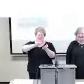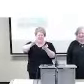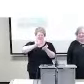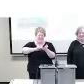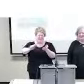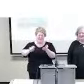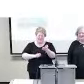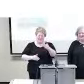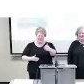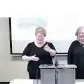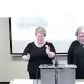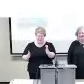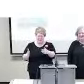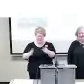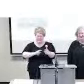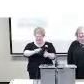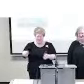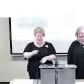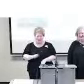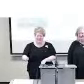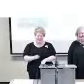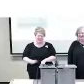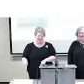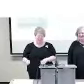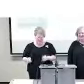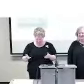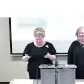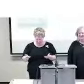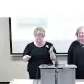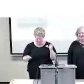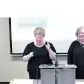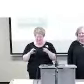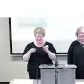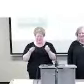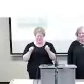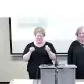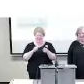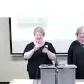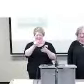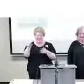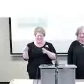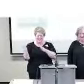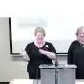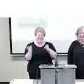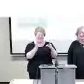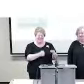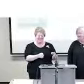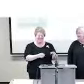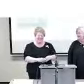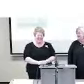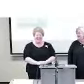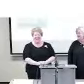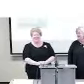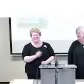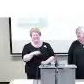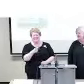do i just put it on a piece of paper and it's with me until i've crossed everything off or until that piece of paper so ratty i just need to transfer the